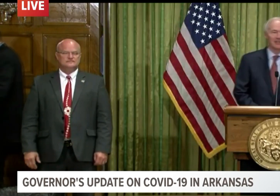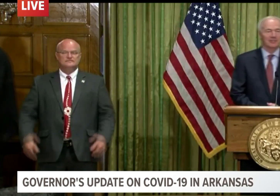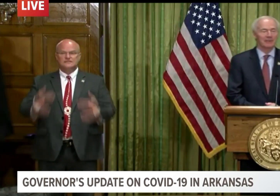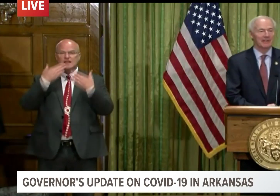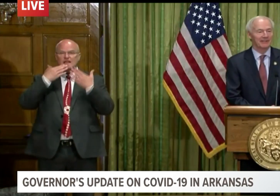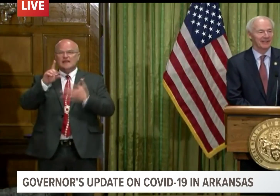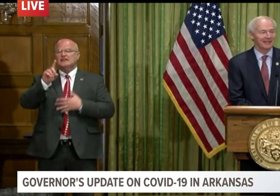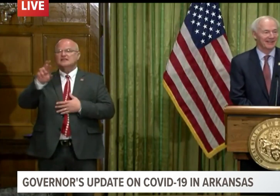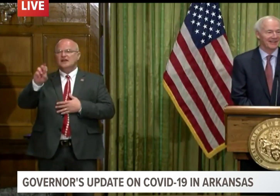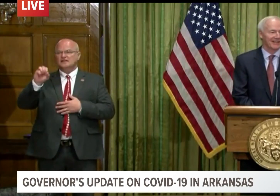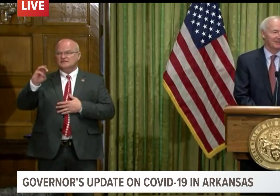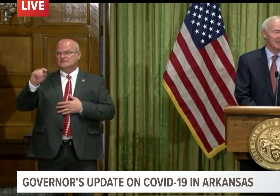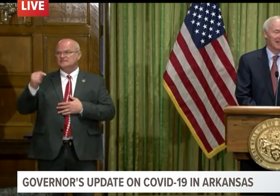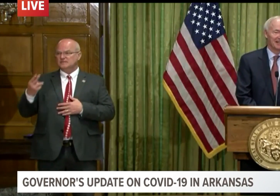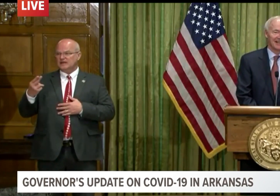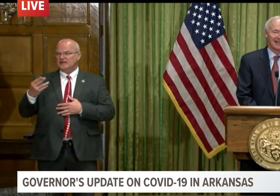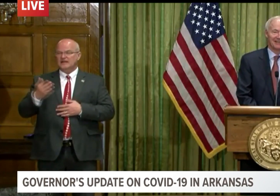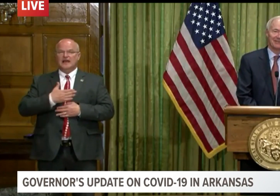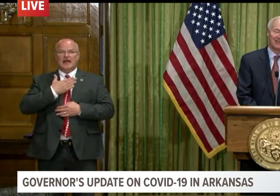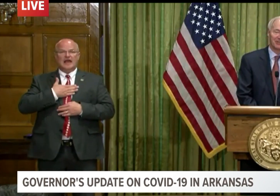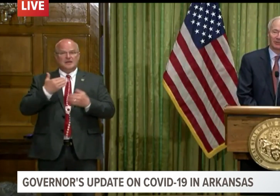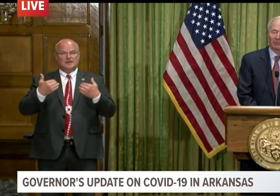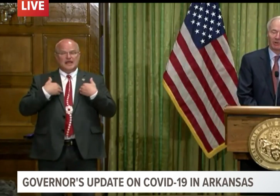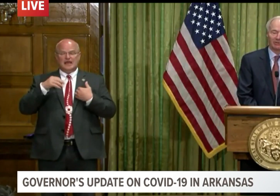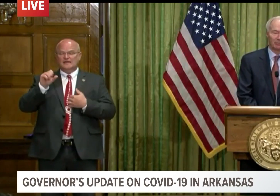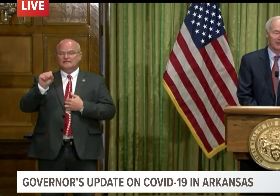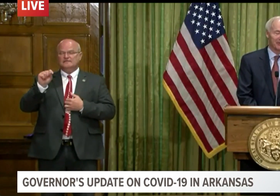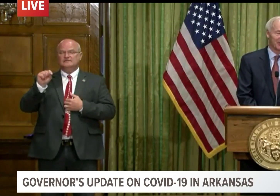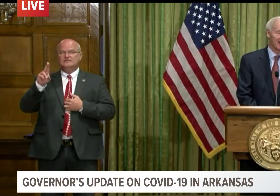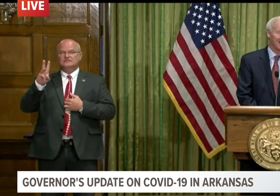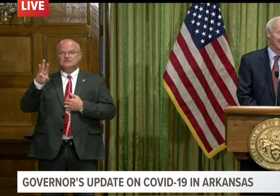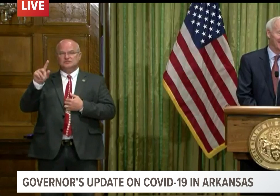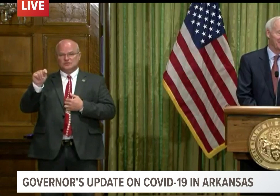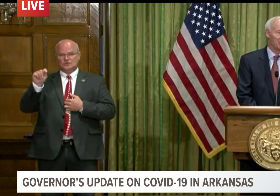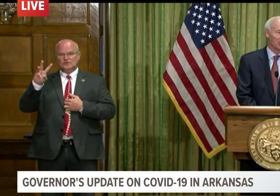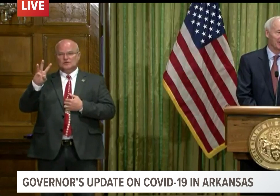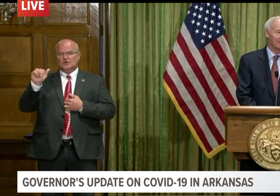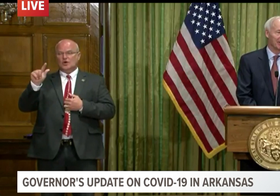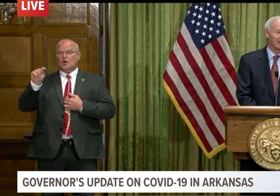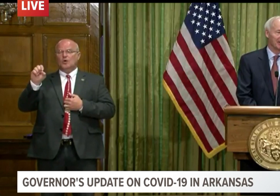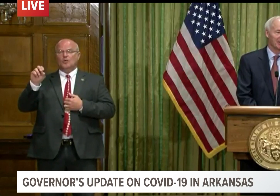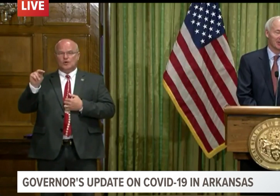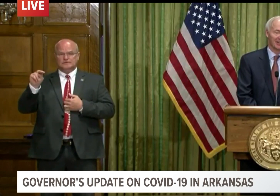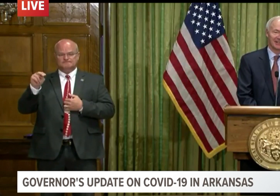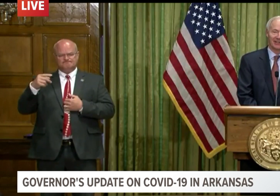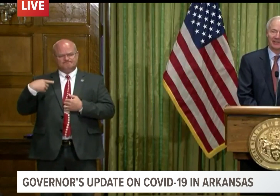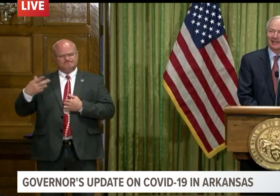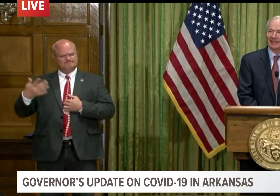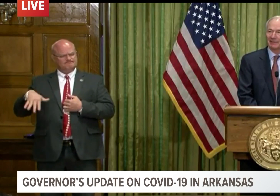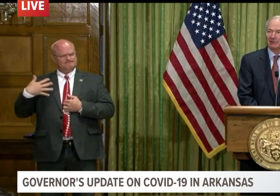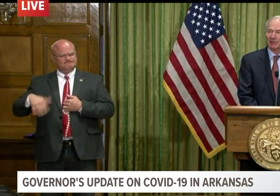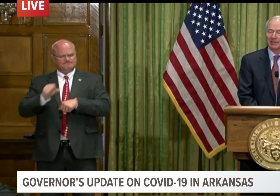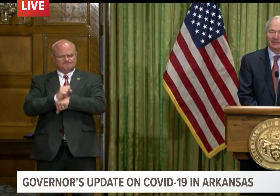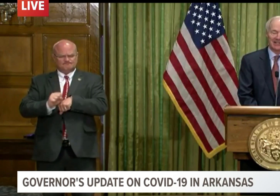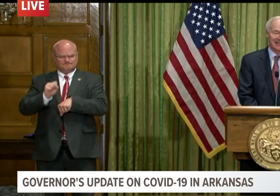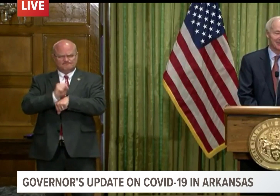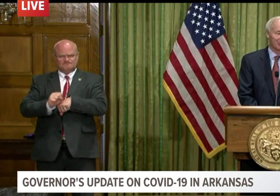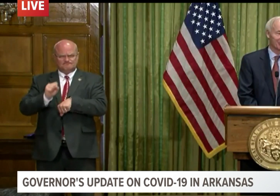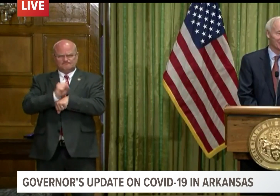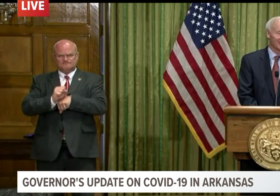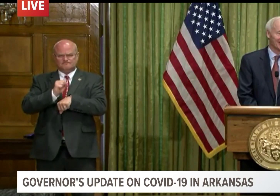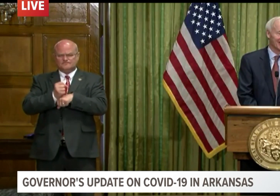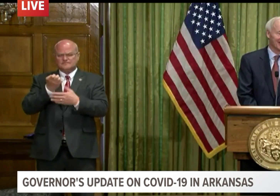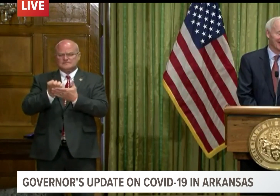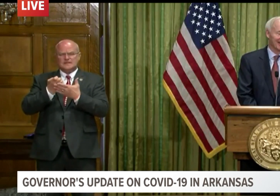Thank you, Dr. Smith, and I'm delighted to have Stuart Walton with us today. They've been working very diligently on the Economic Recovery